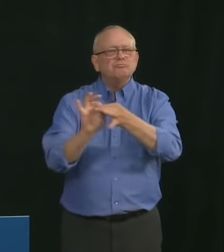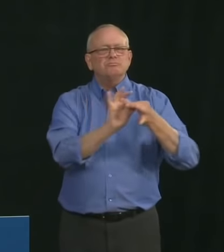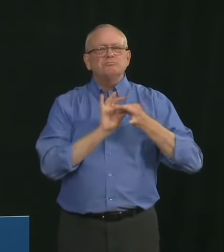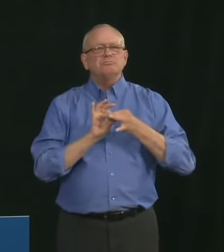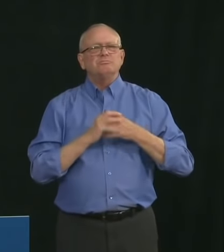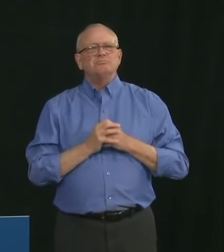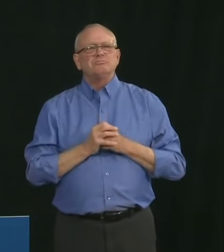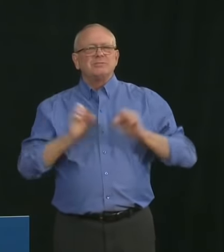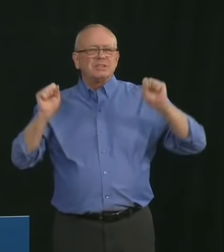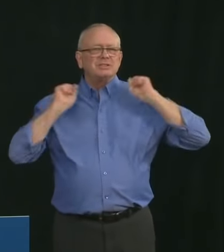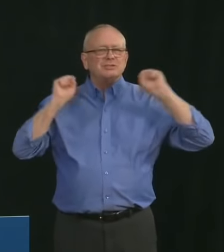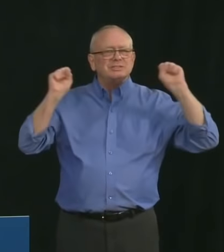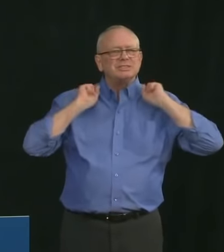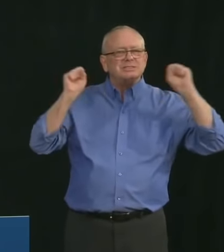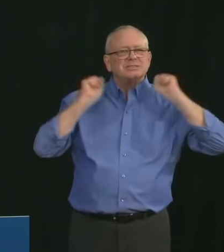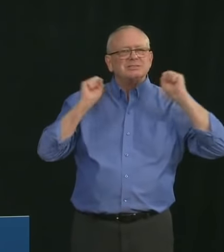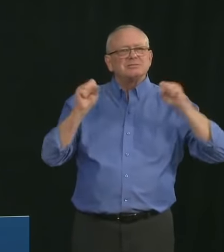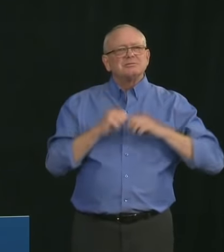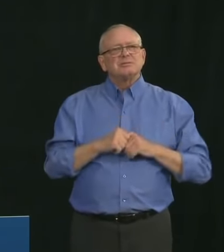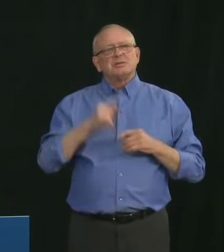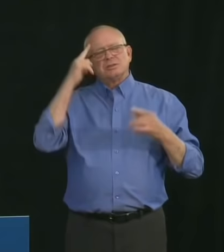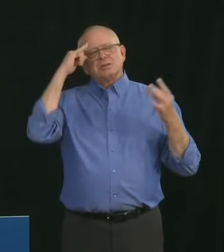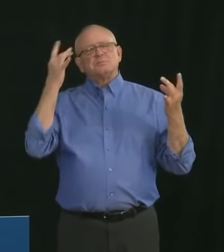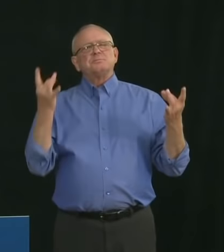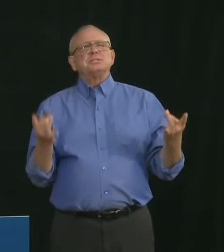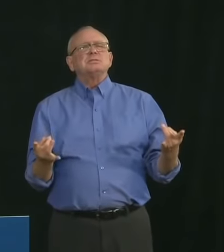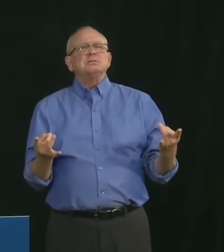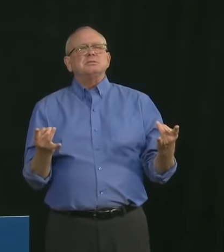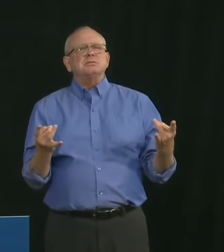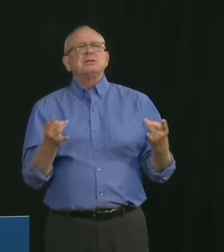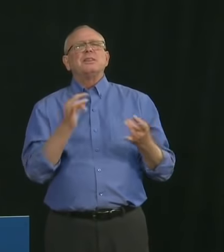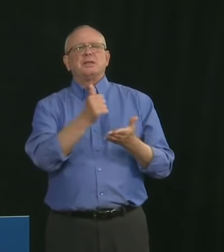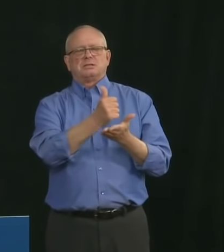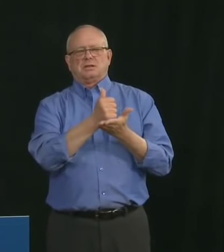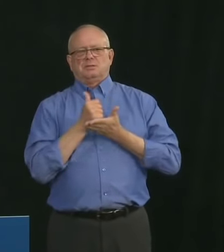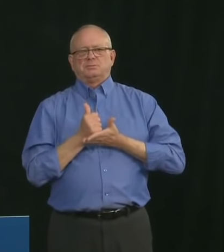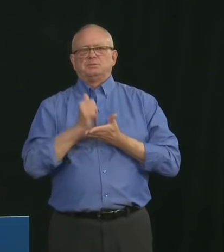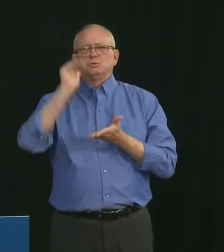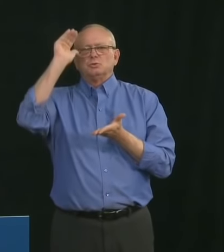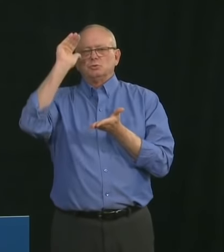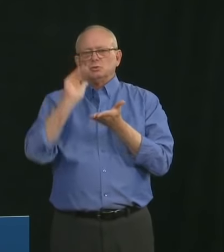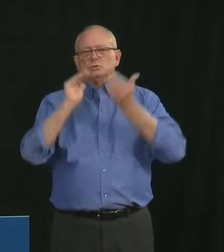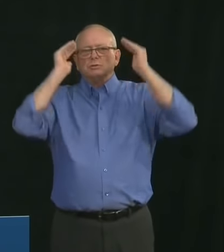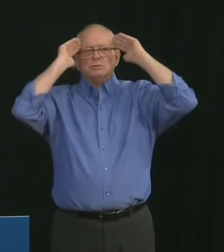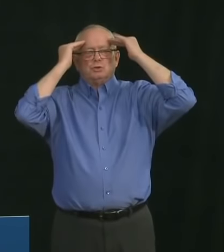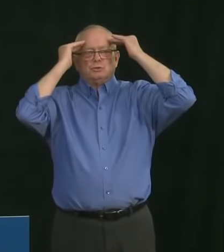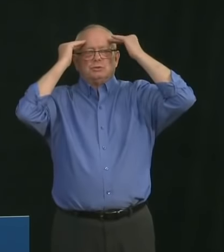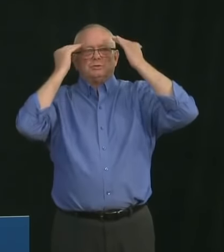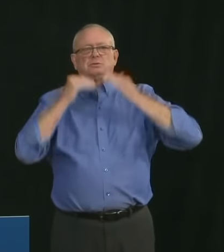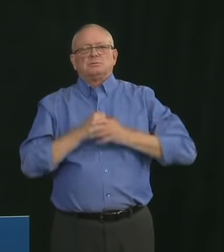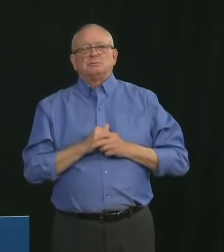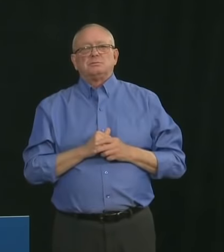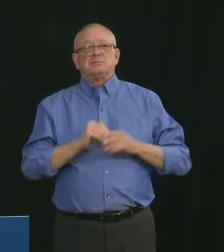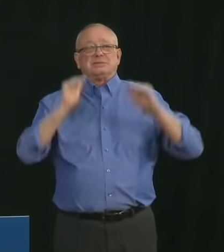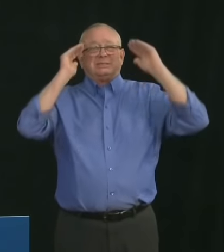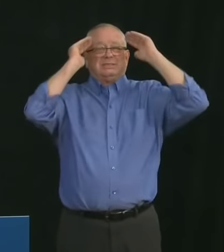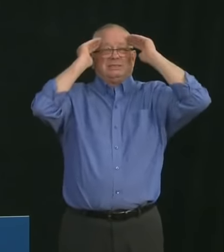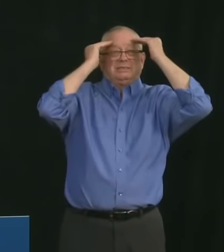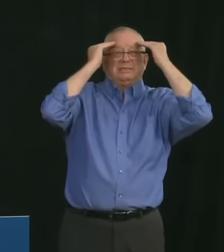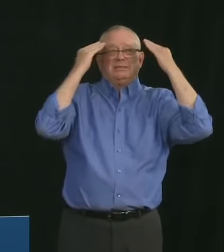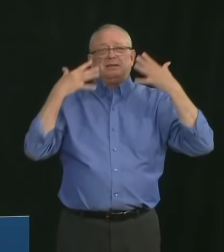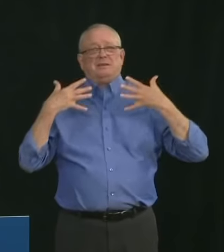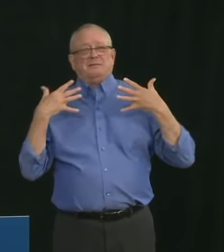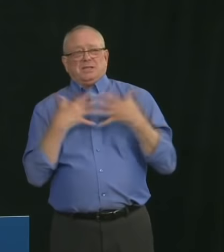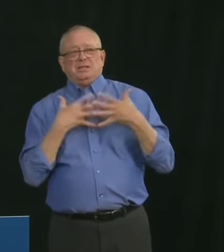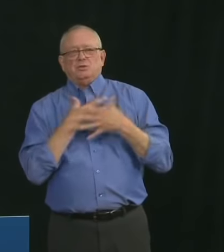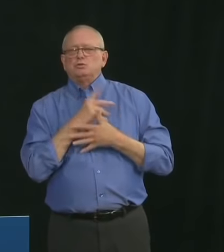practices that can reduce anxiety. Secondly, remember that anxiety and fear are normal feelings. They